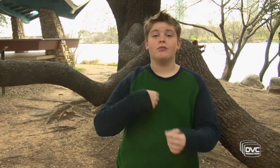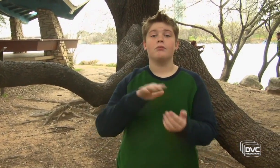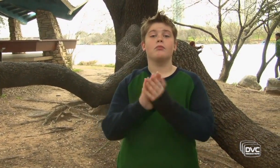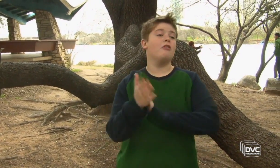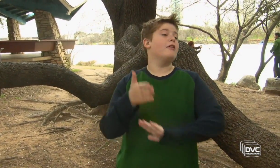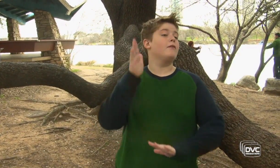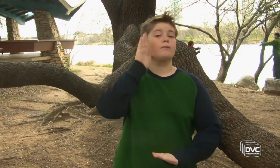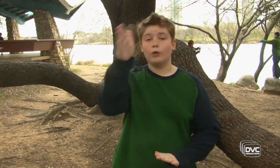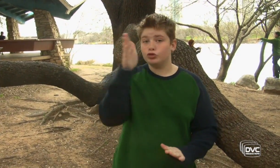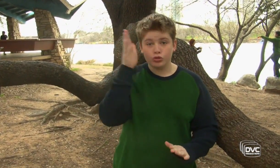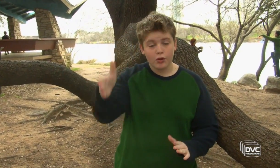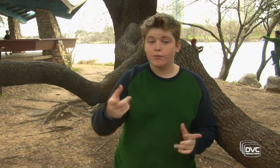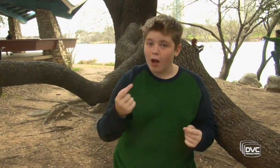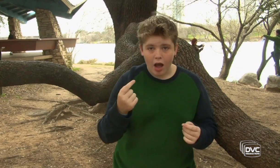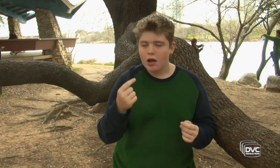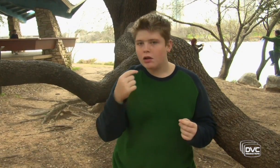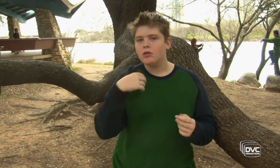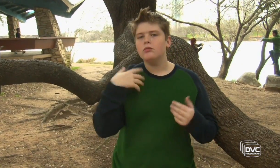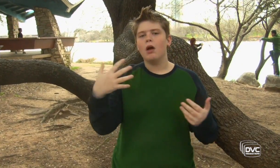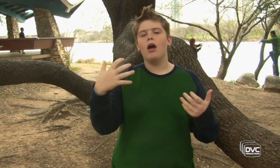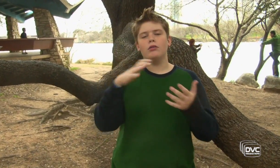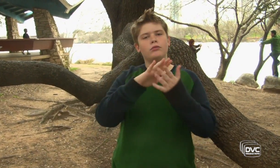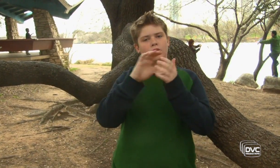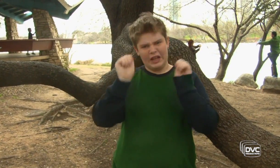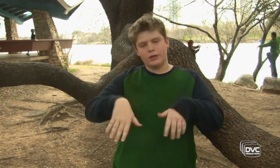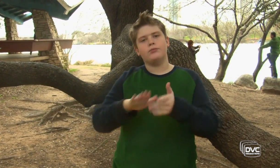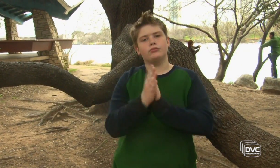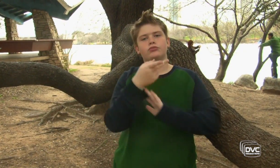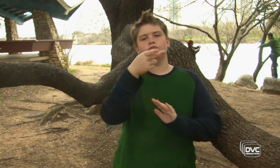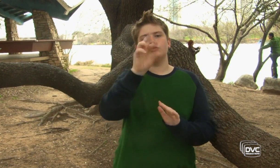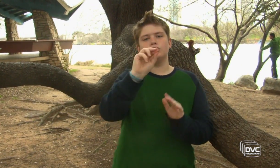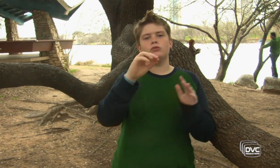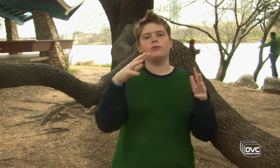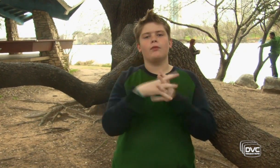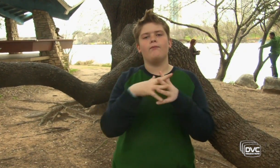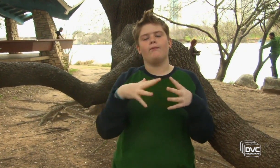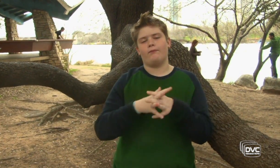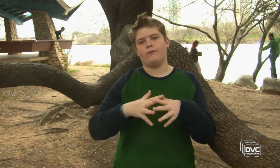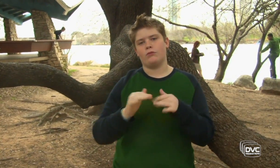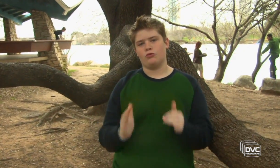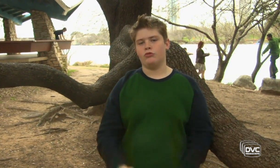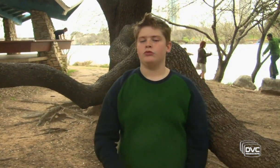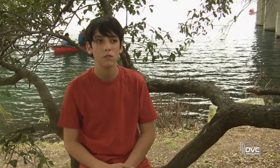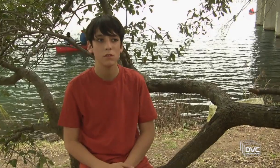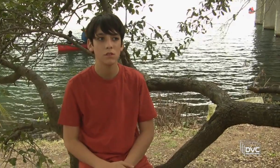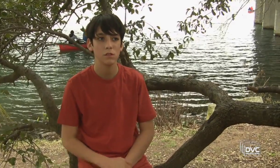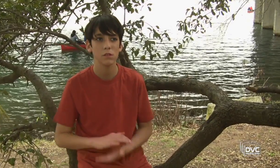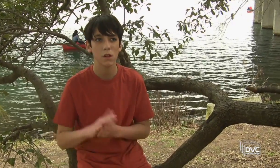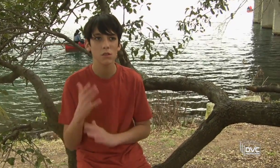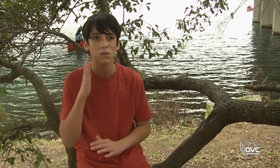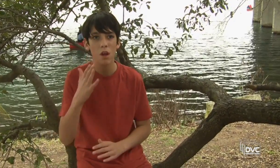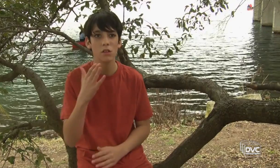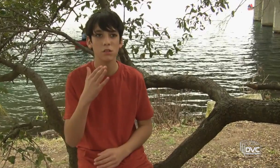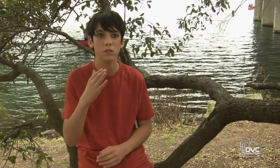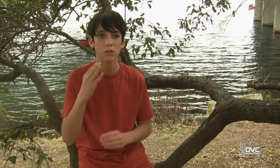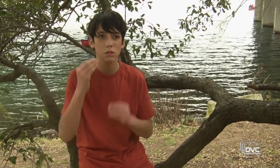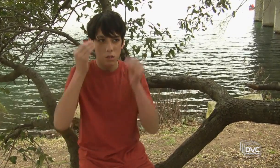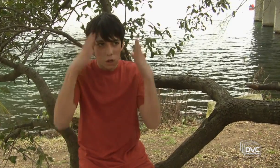What can I become in the future? I'd like to become a professional football player. Yeah. I can become a